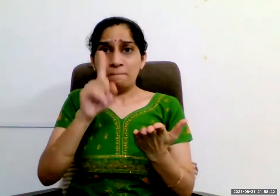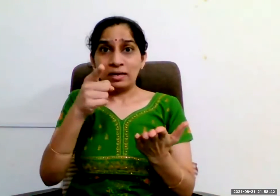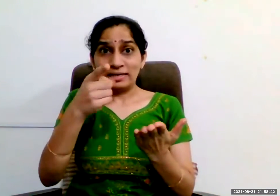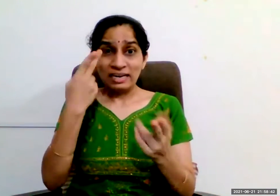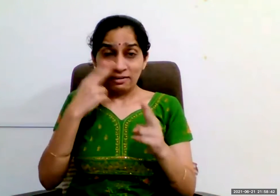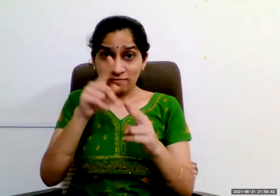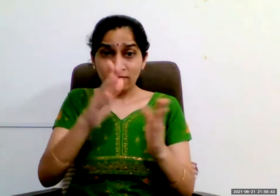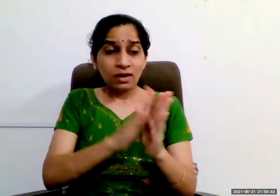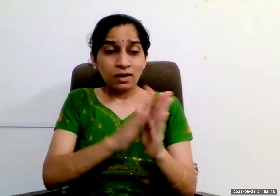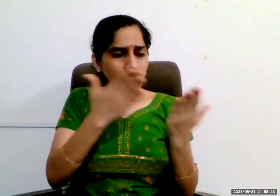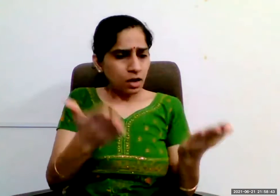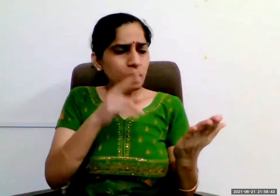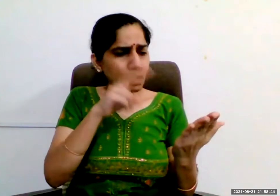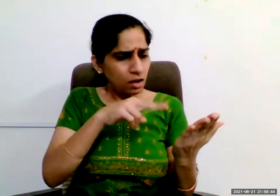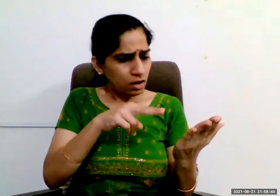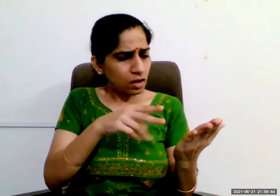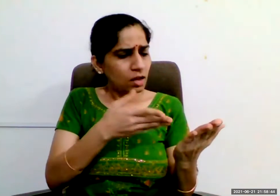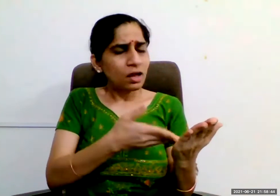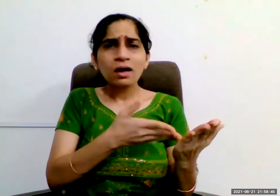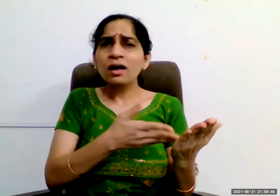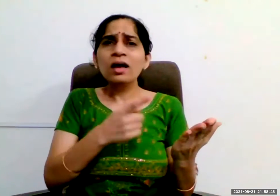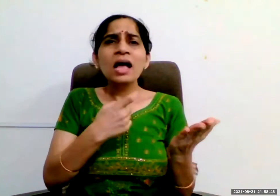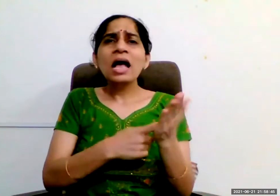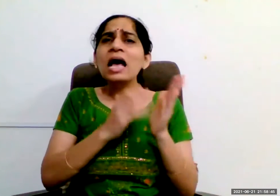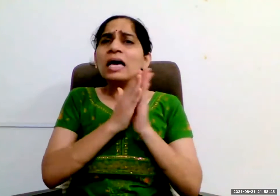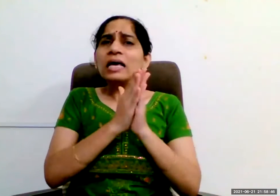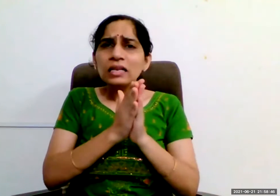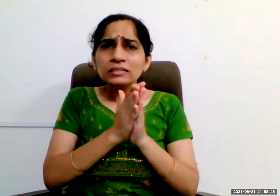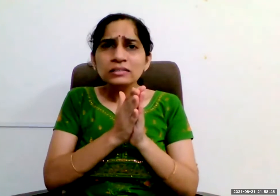realize that it is not a religious book. It does not talk about religion.